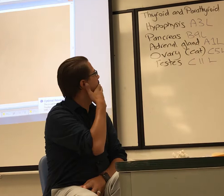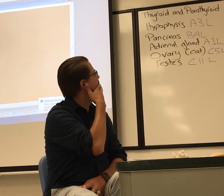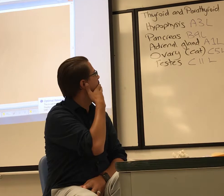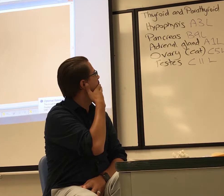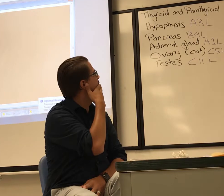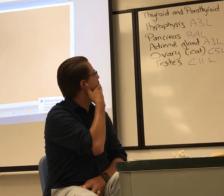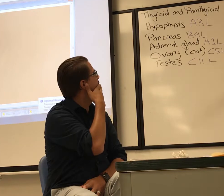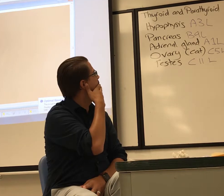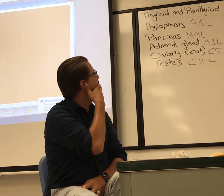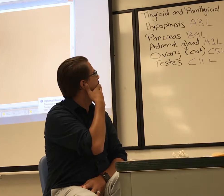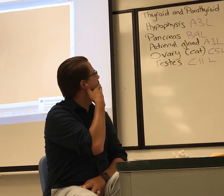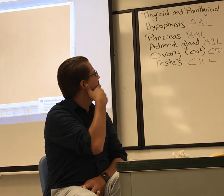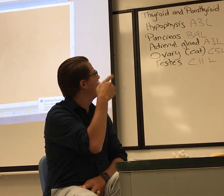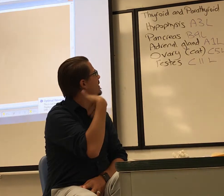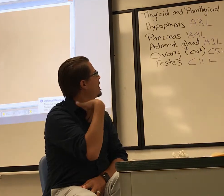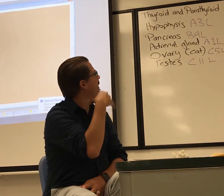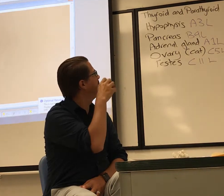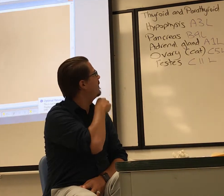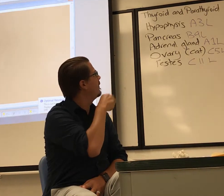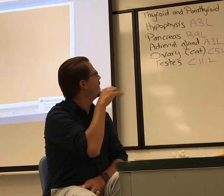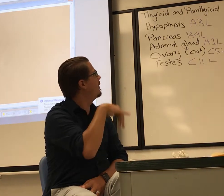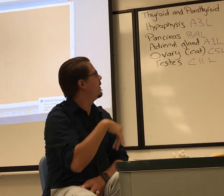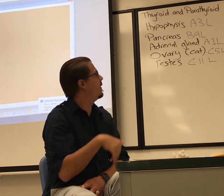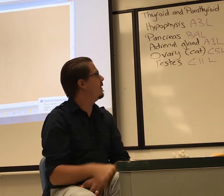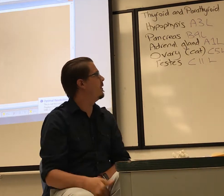think I missed that. Pardon me.